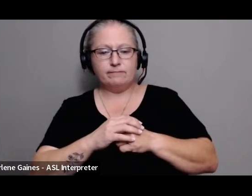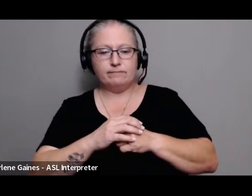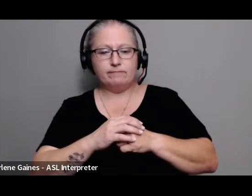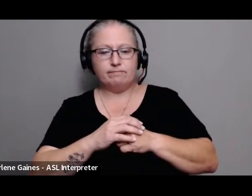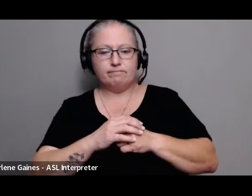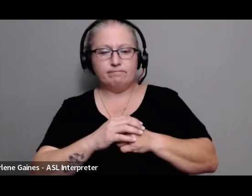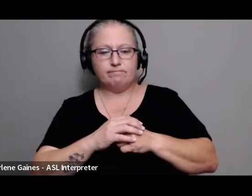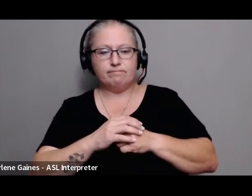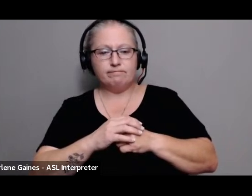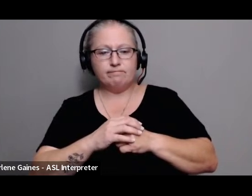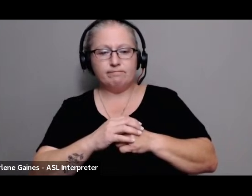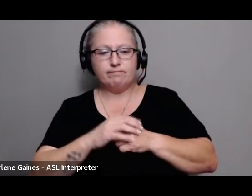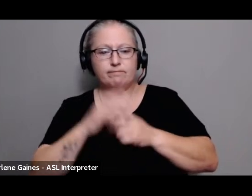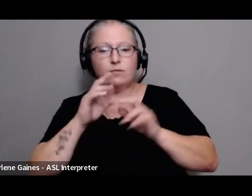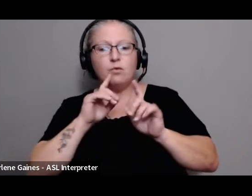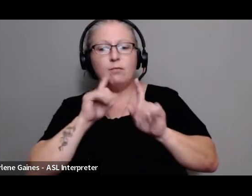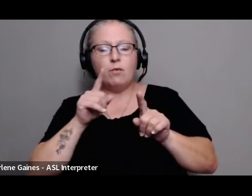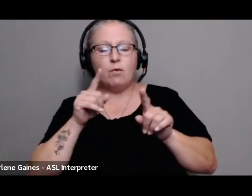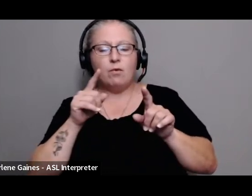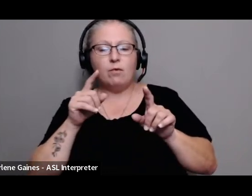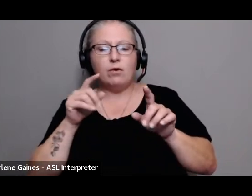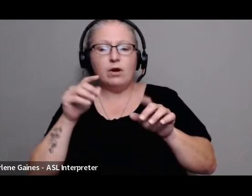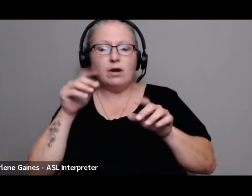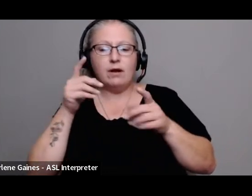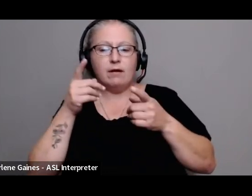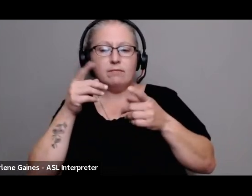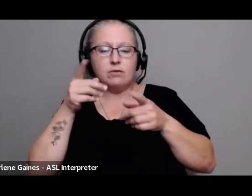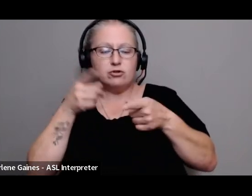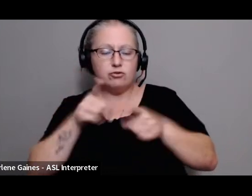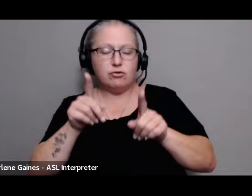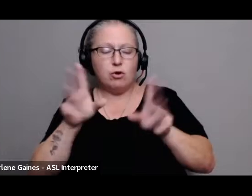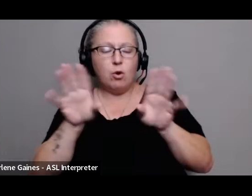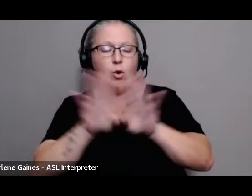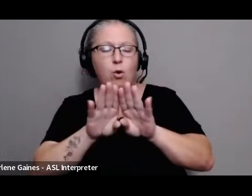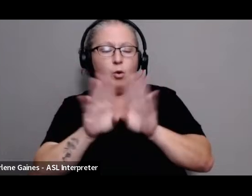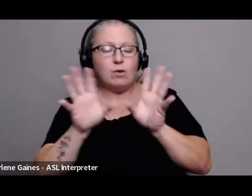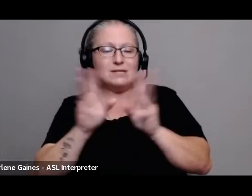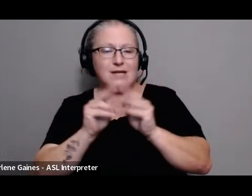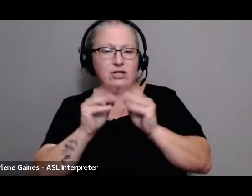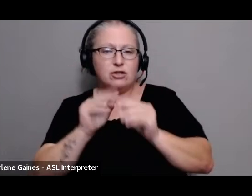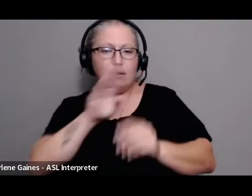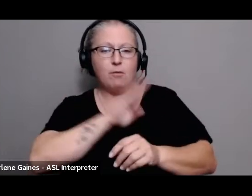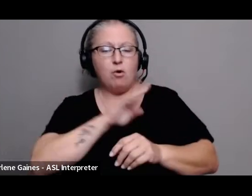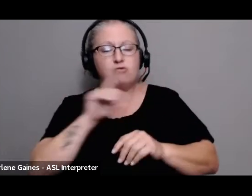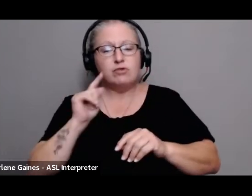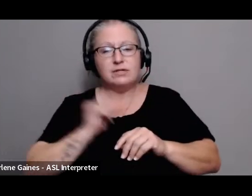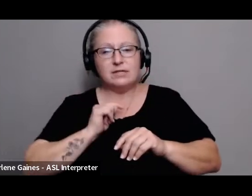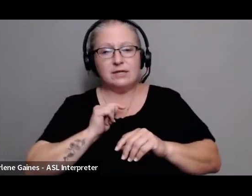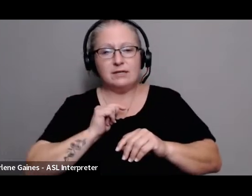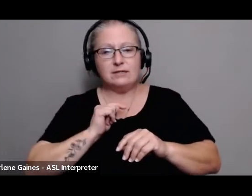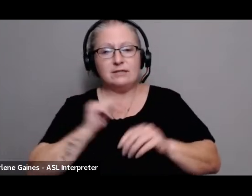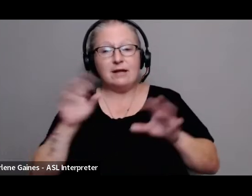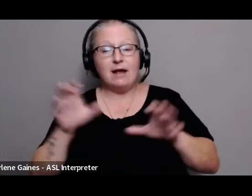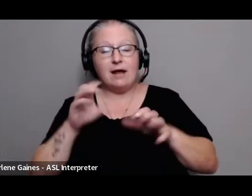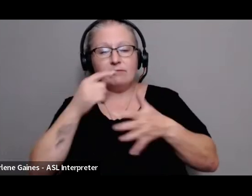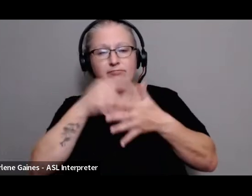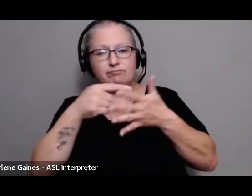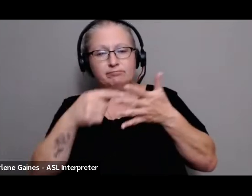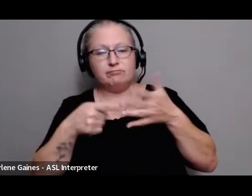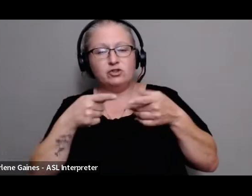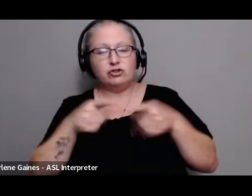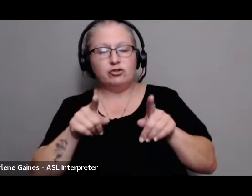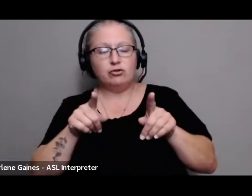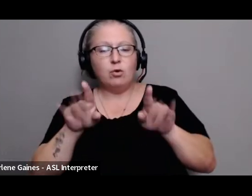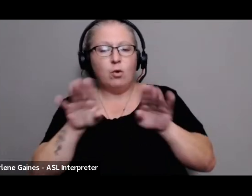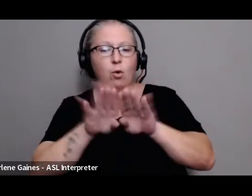Okay, going on to report of actions taken in closed session. The Board of Trustees took the following actions during closed